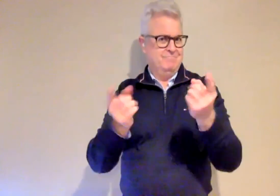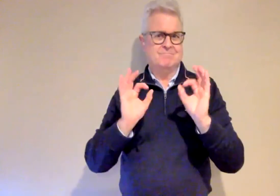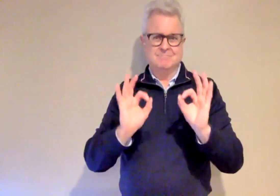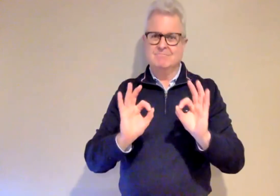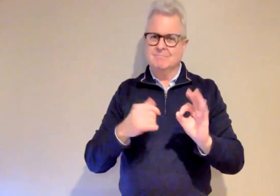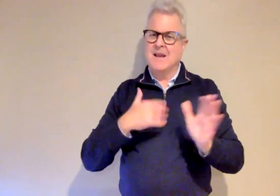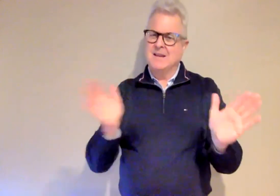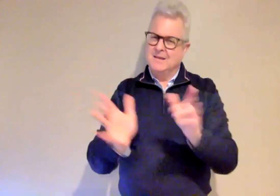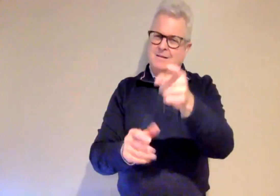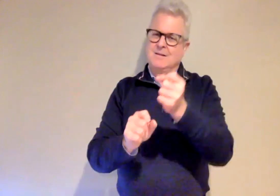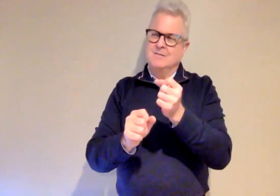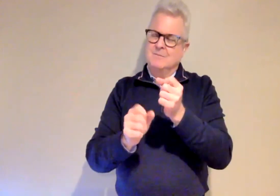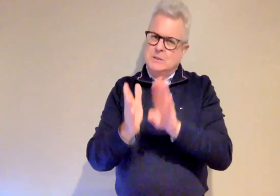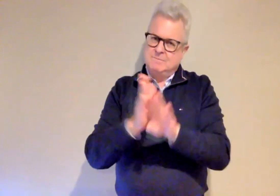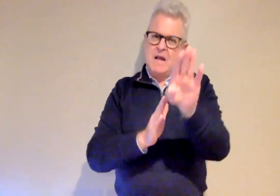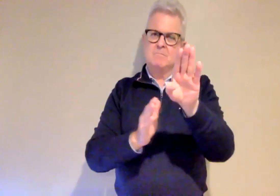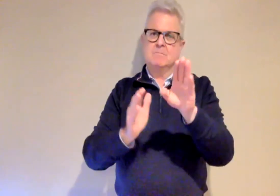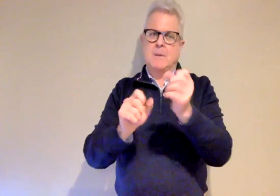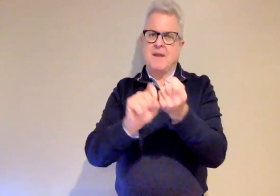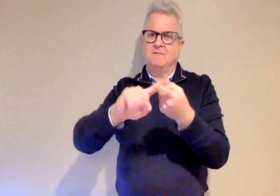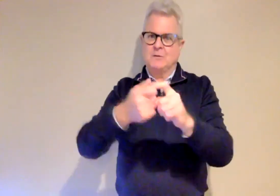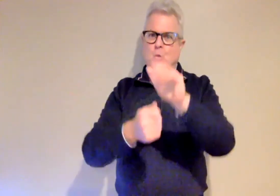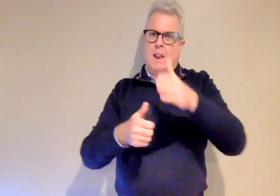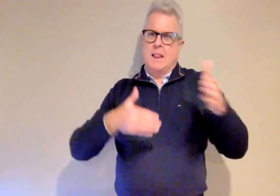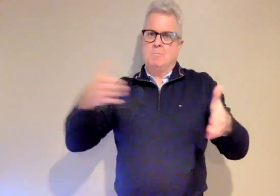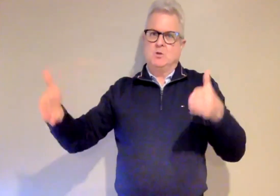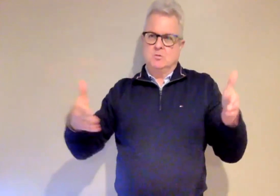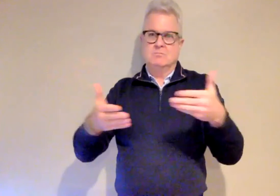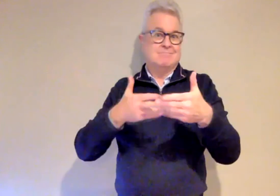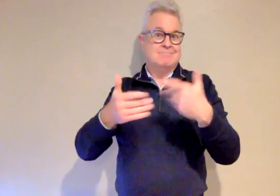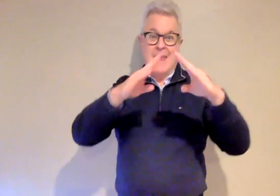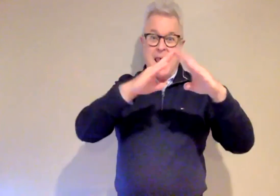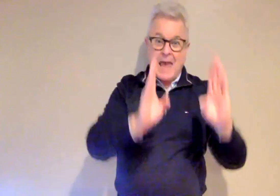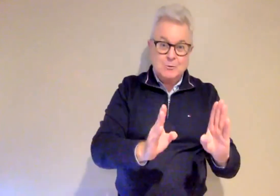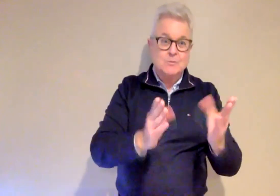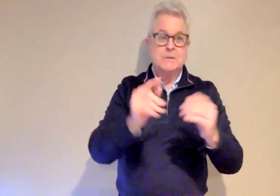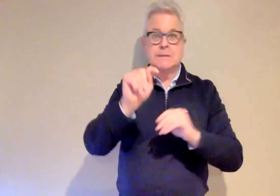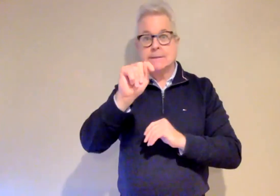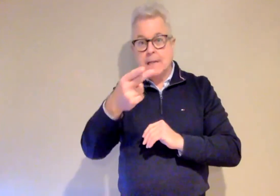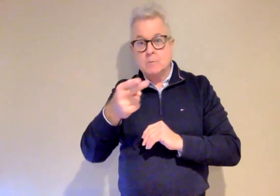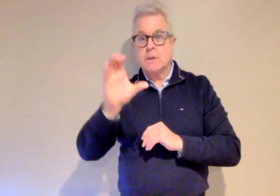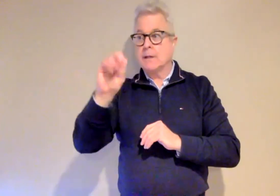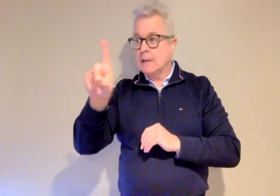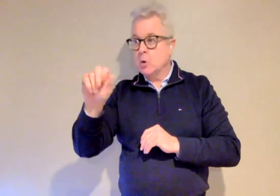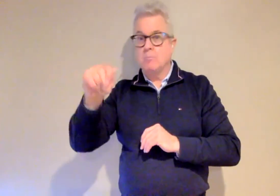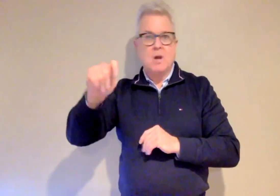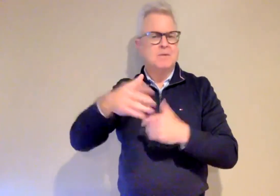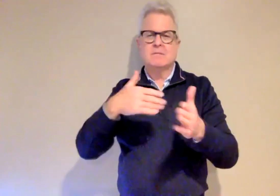system. And that system has worked for many years for me. I encourage you to get to know your neighbors.